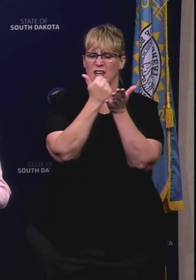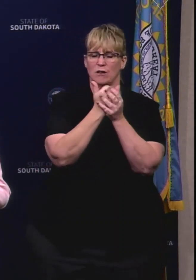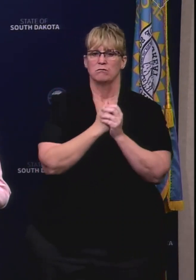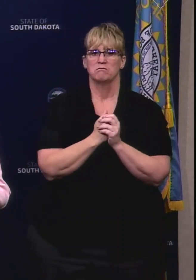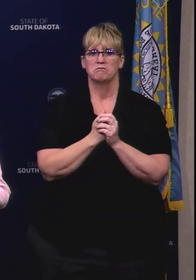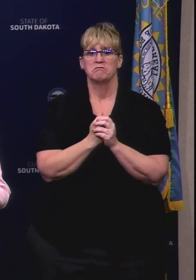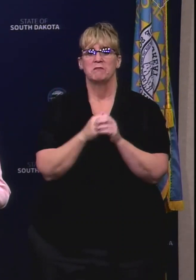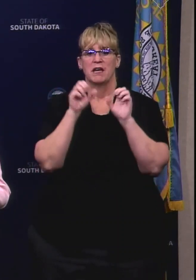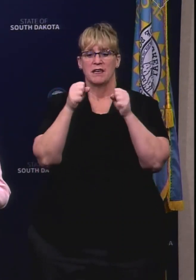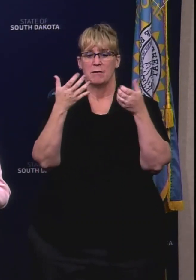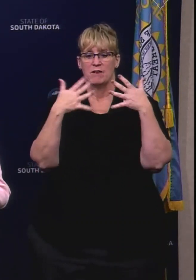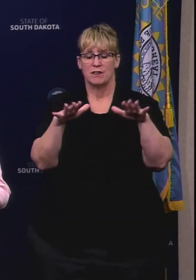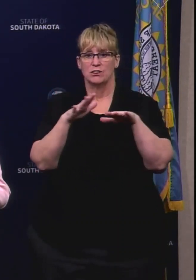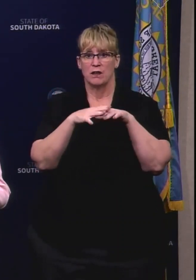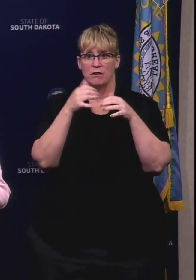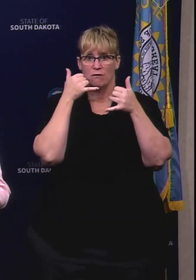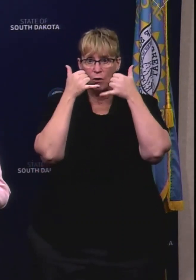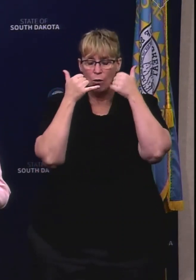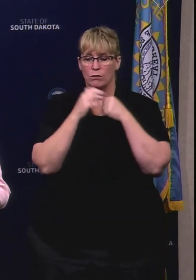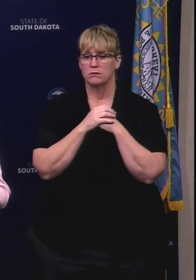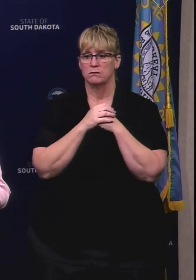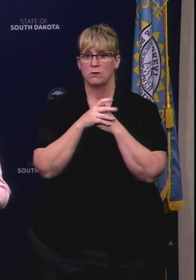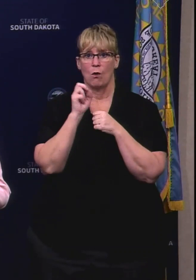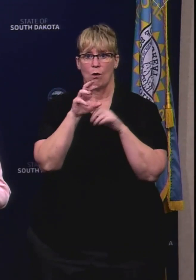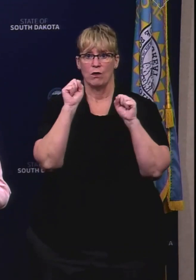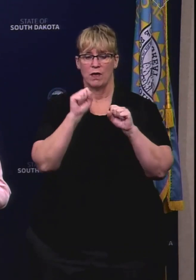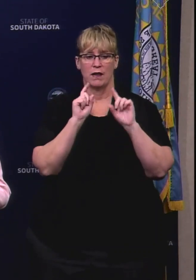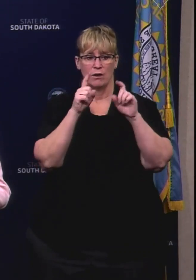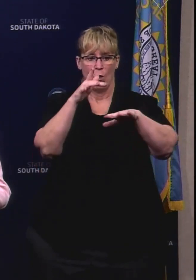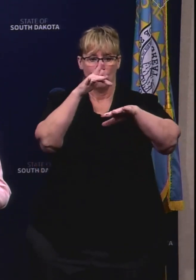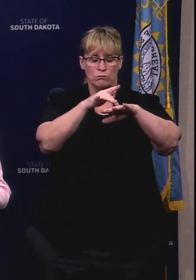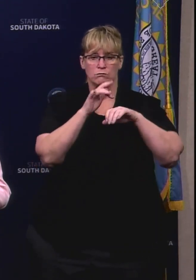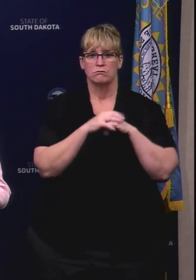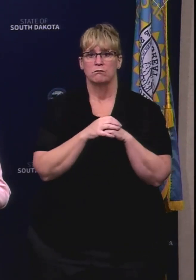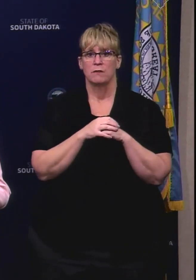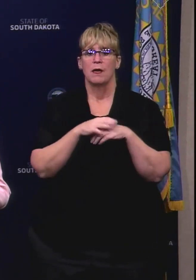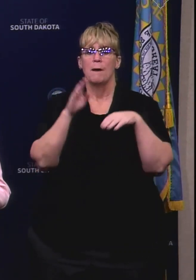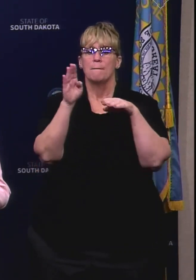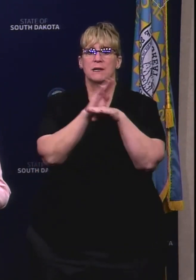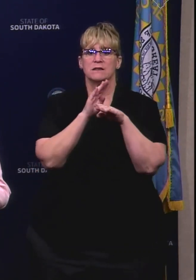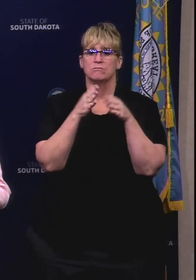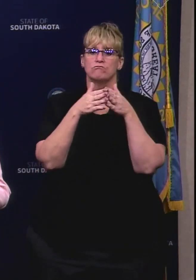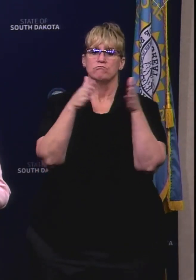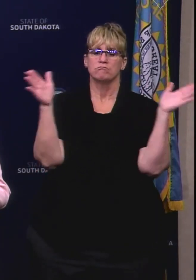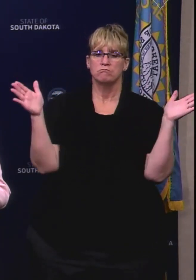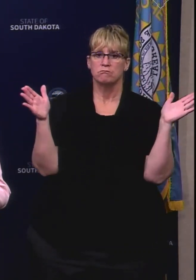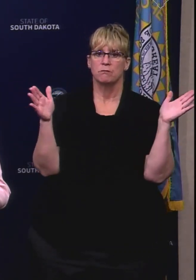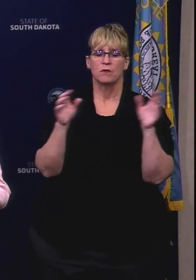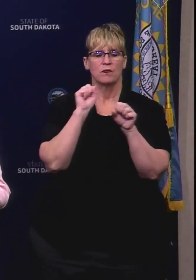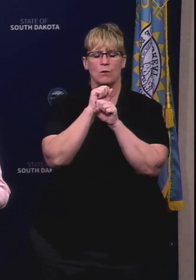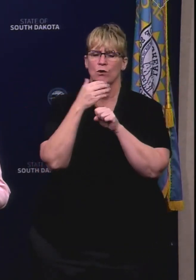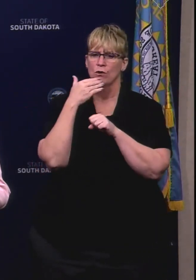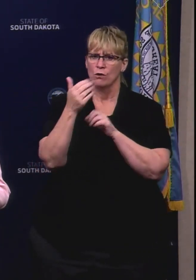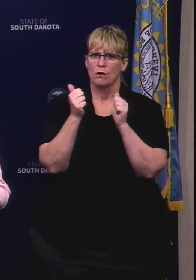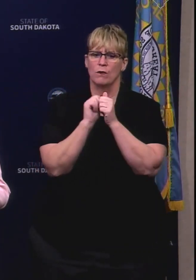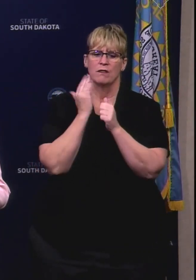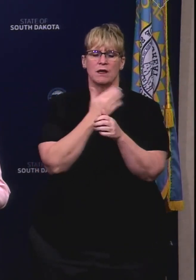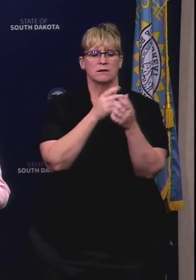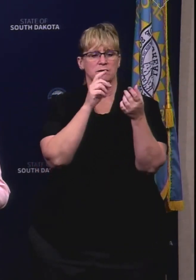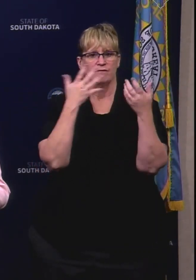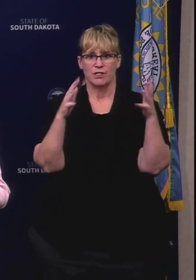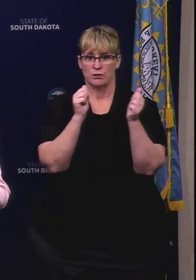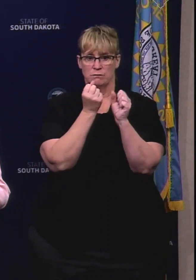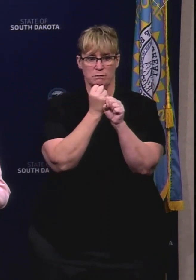over the phone or we can go on site. And I would tell you that businesses have been very open to this. They've worked with us very well. They've made